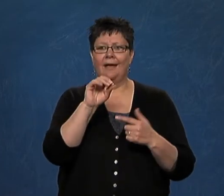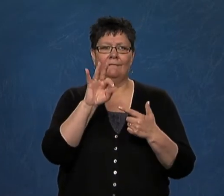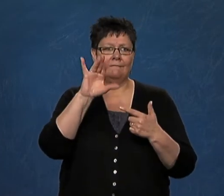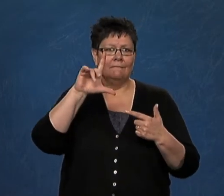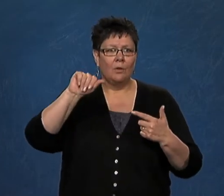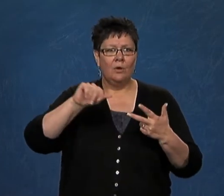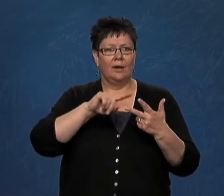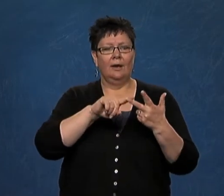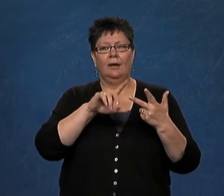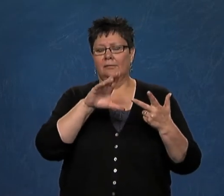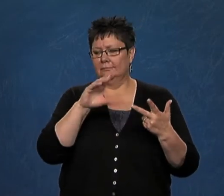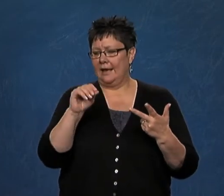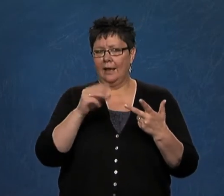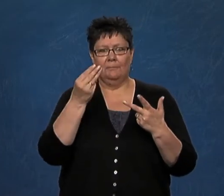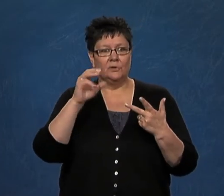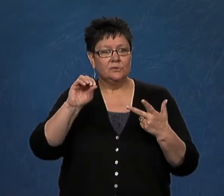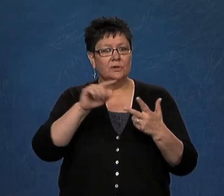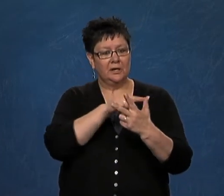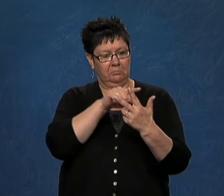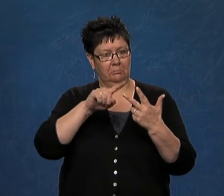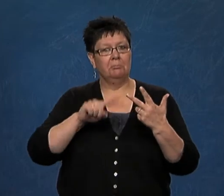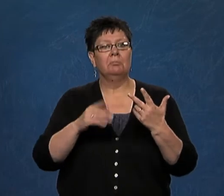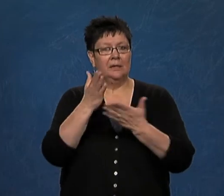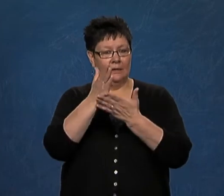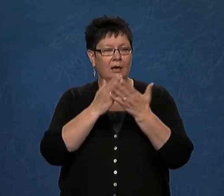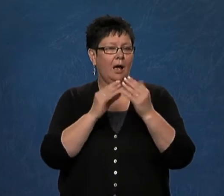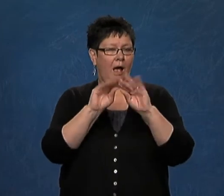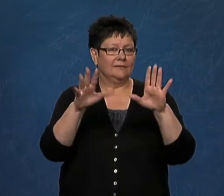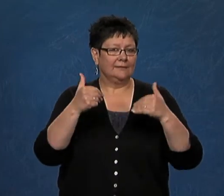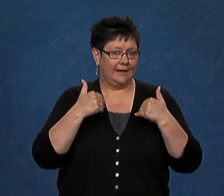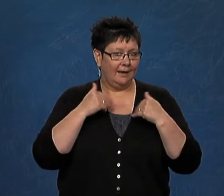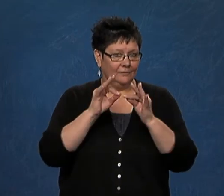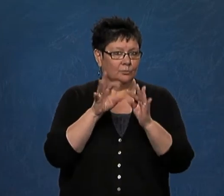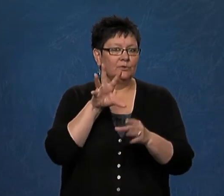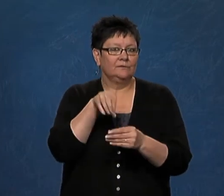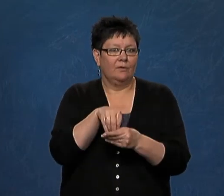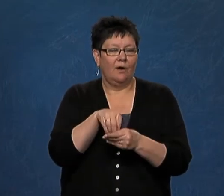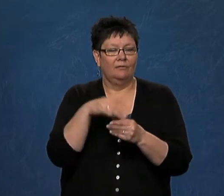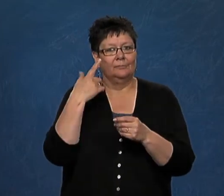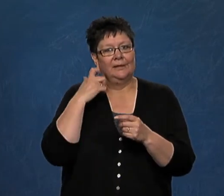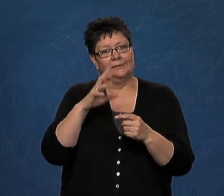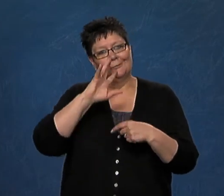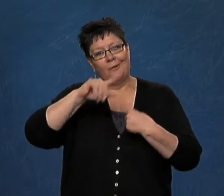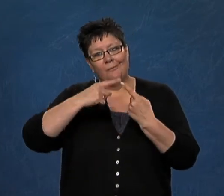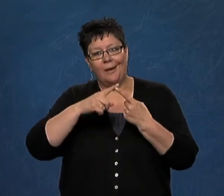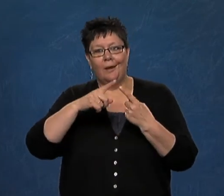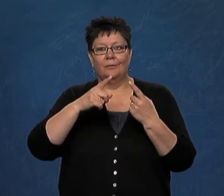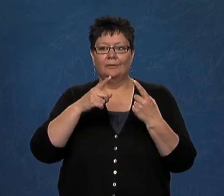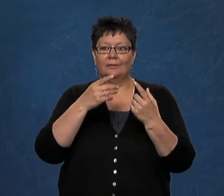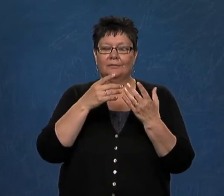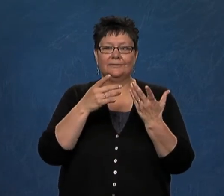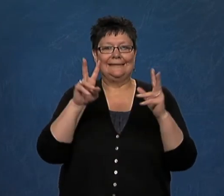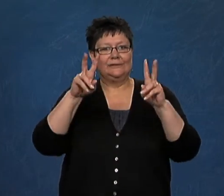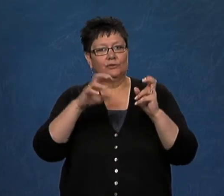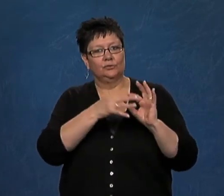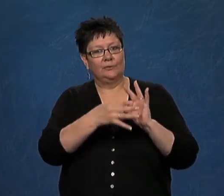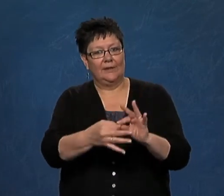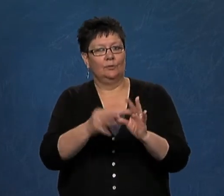see in Wisconsin and in Florida and in Missouri, obviously they have interpreters involved in these committees because the standards